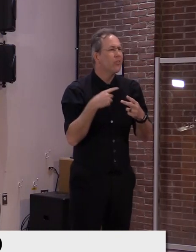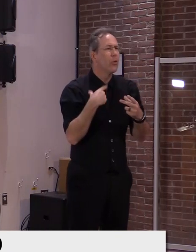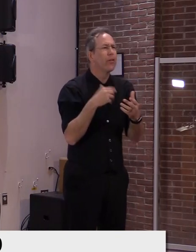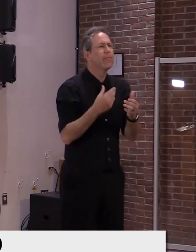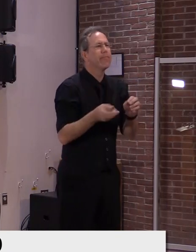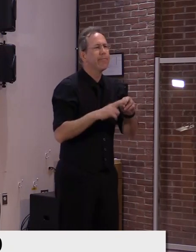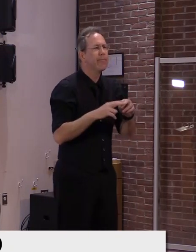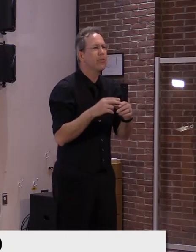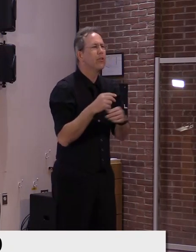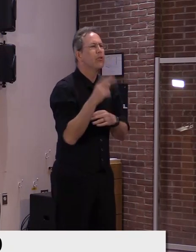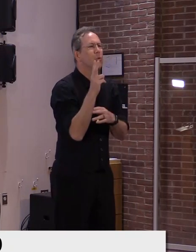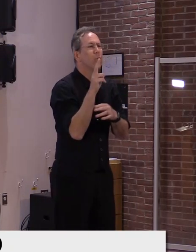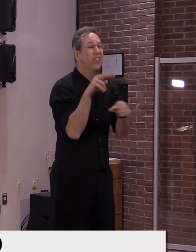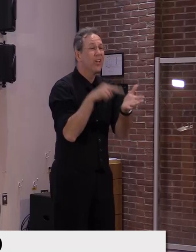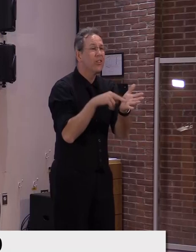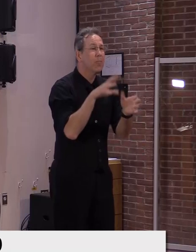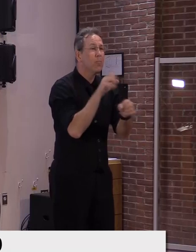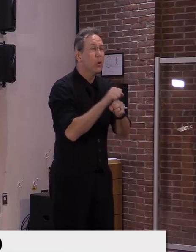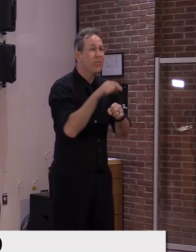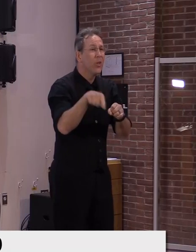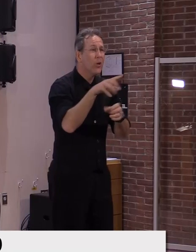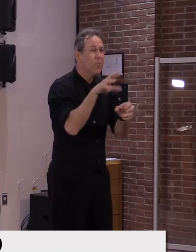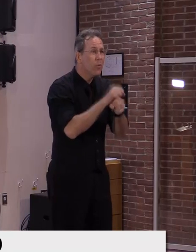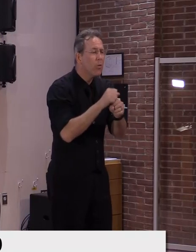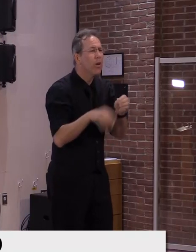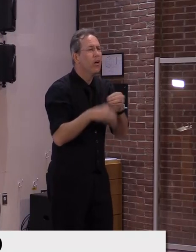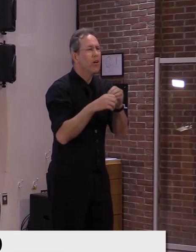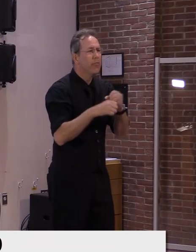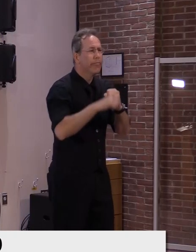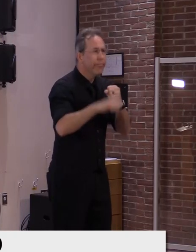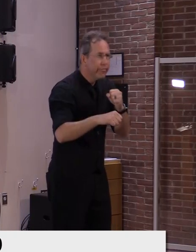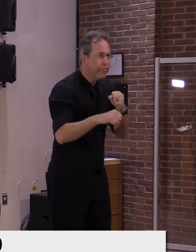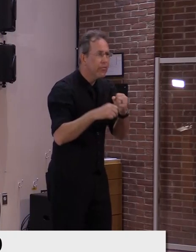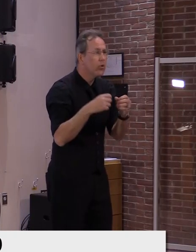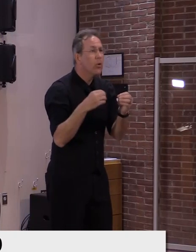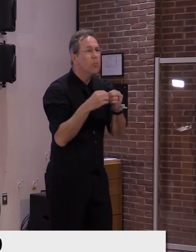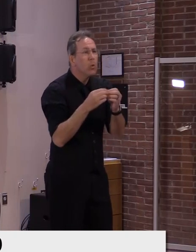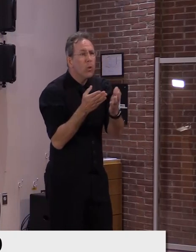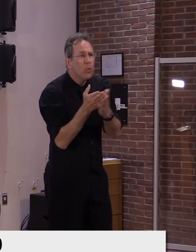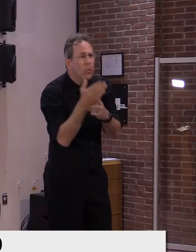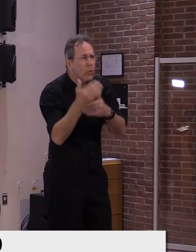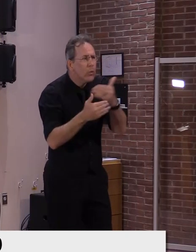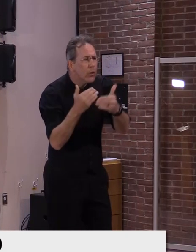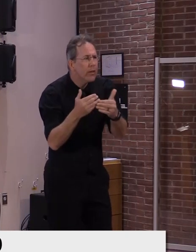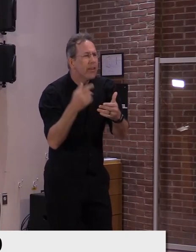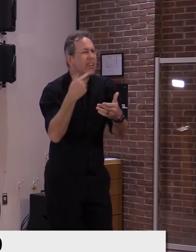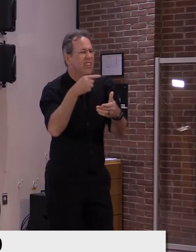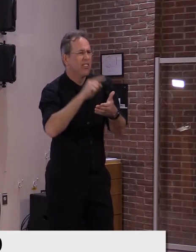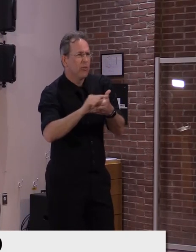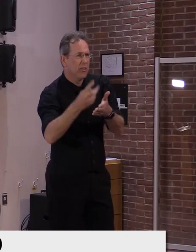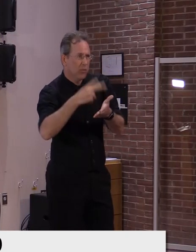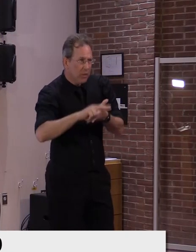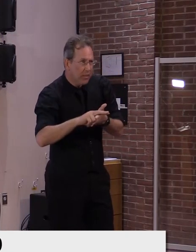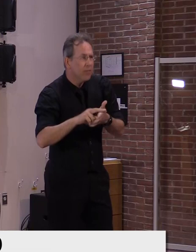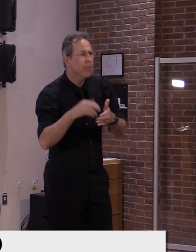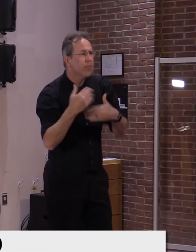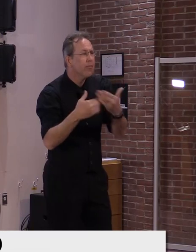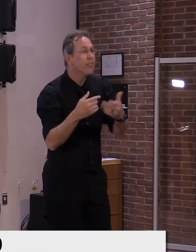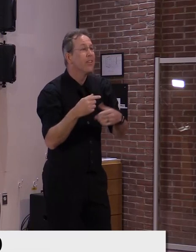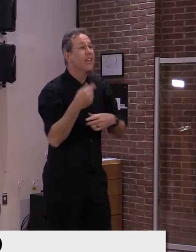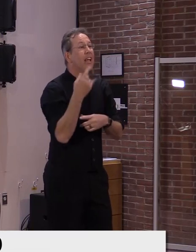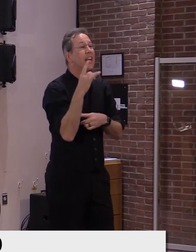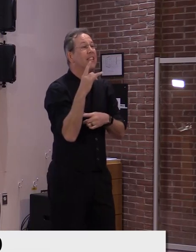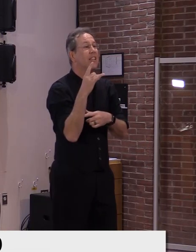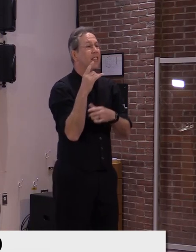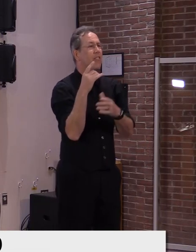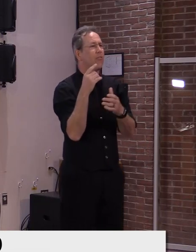approximately 2,000 more through the end of the week. There are 1,800 appointments that have been scheduled out